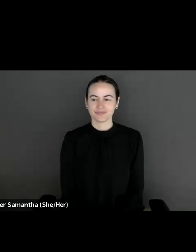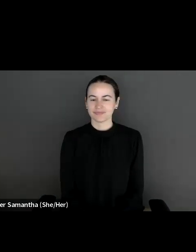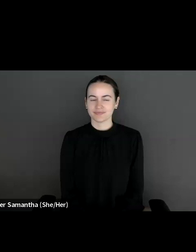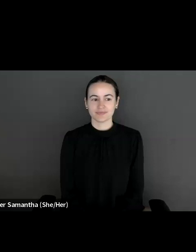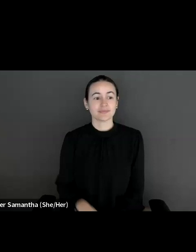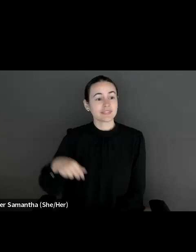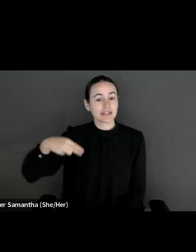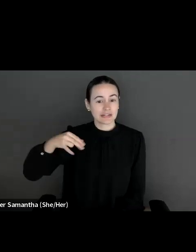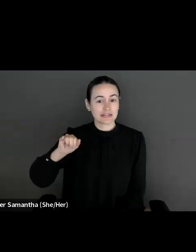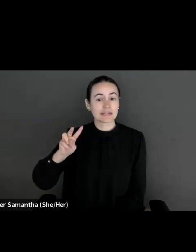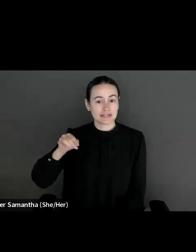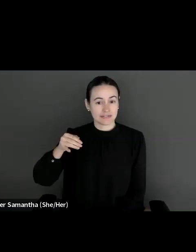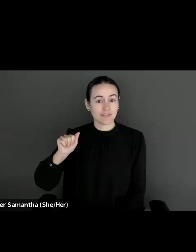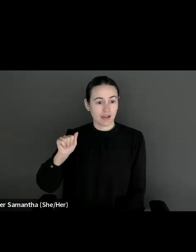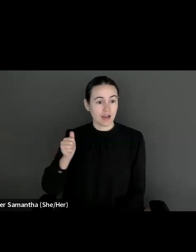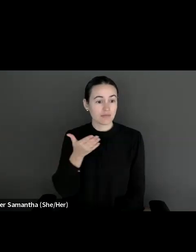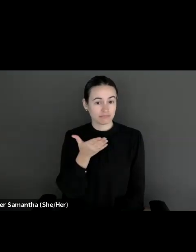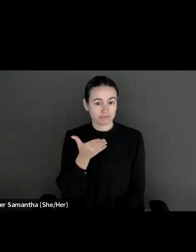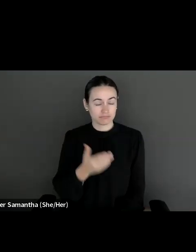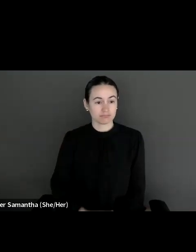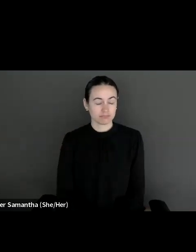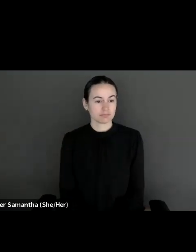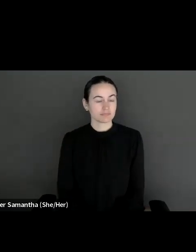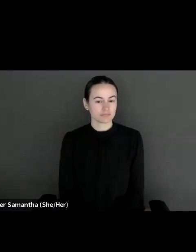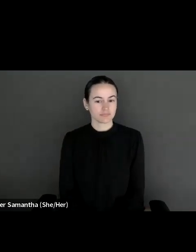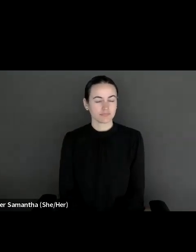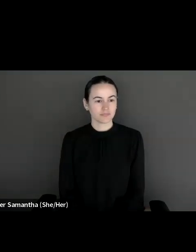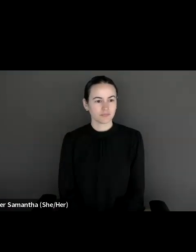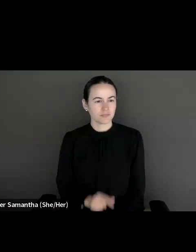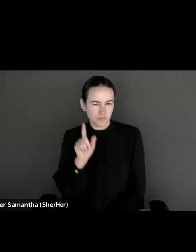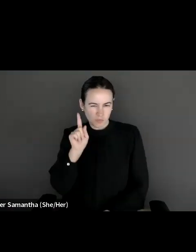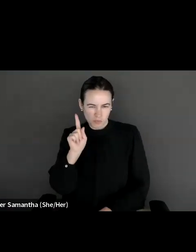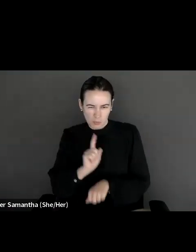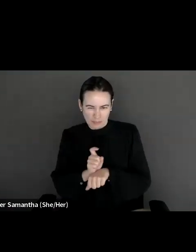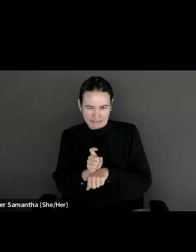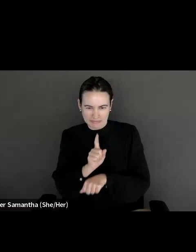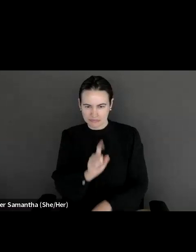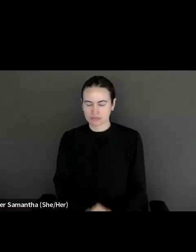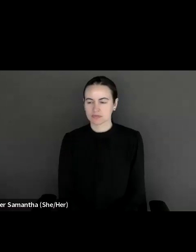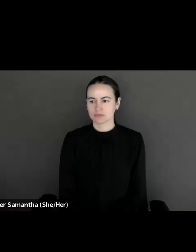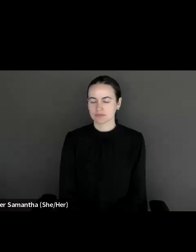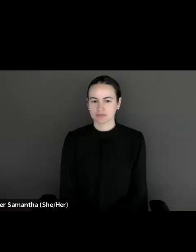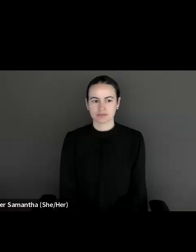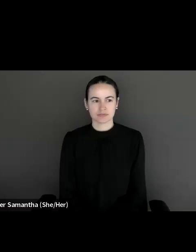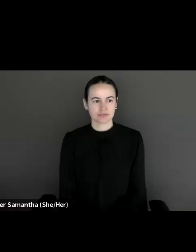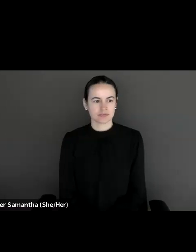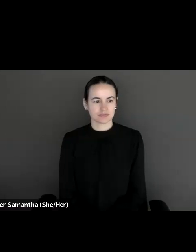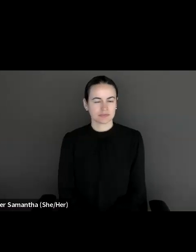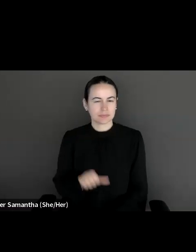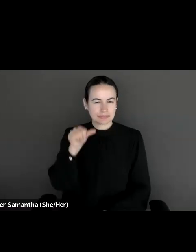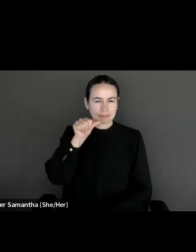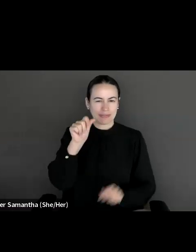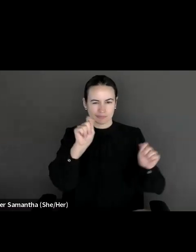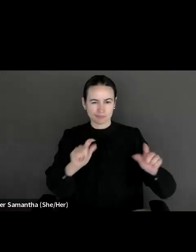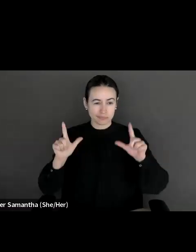Nivia has a question. Okay. Just a second, Nivia. I will pin your video. Do you